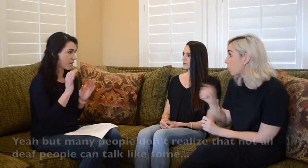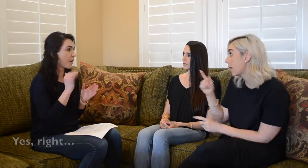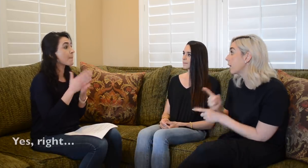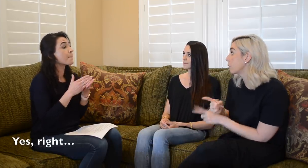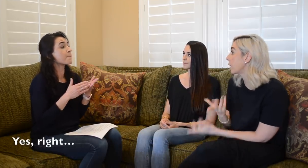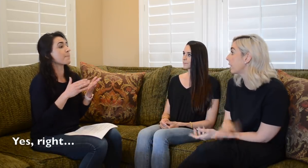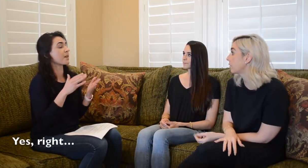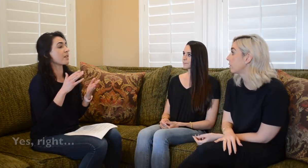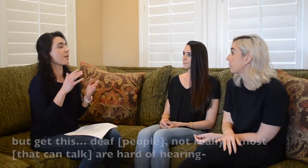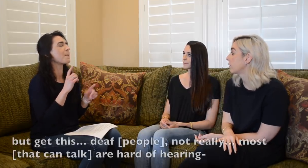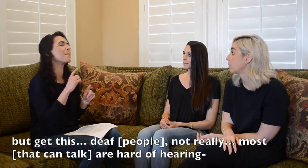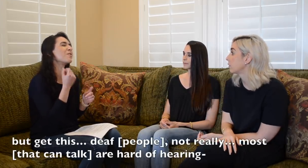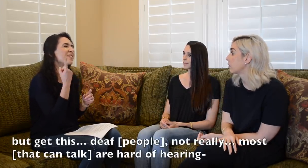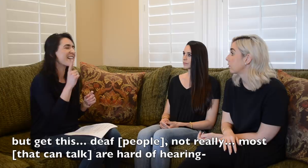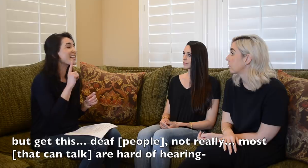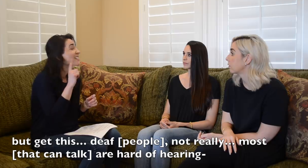Right, mm-hmm. right.